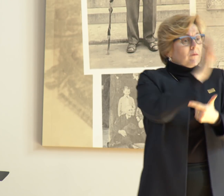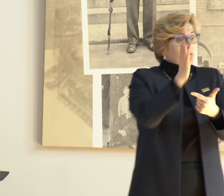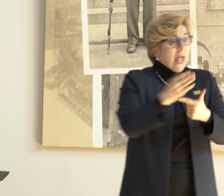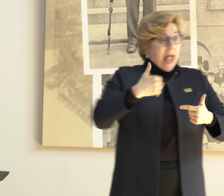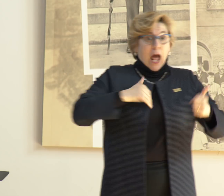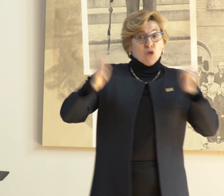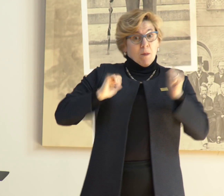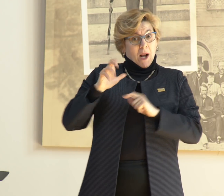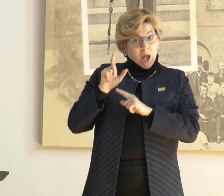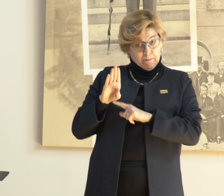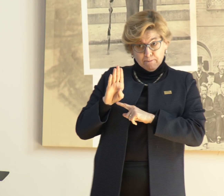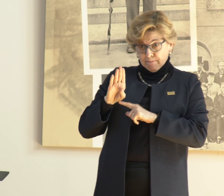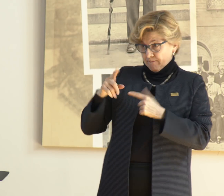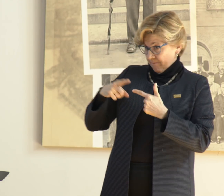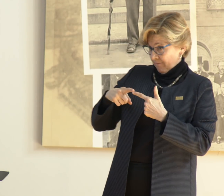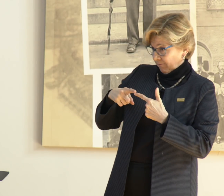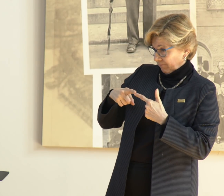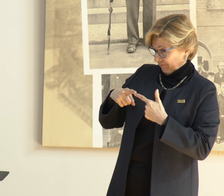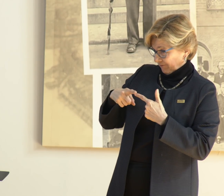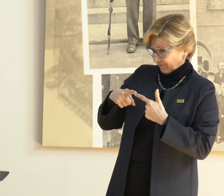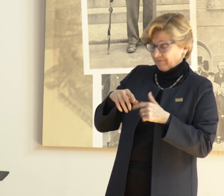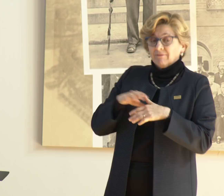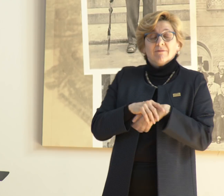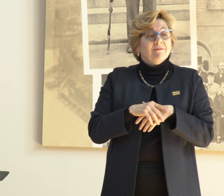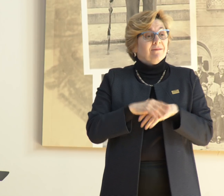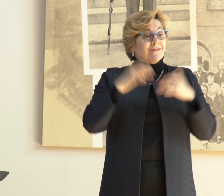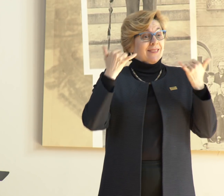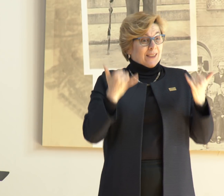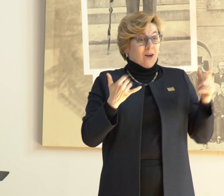year. There was also a drama club at Gallaudet.